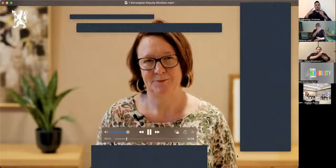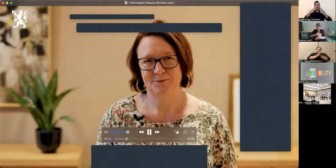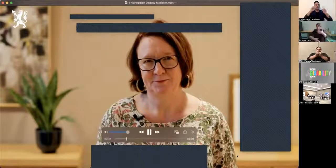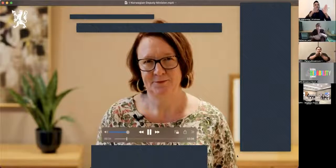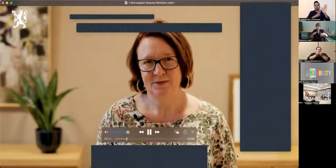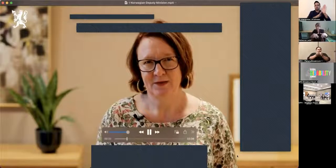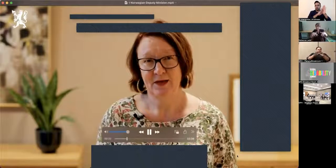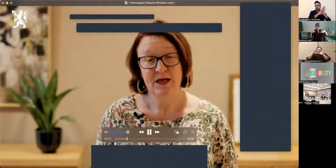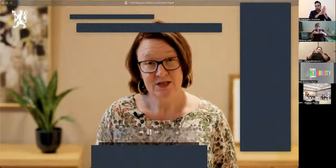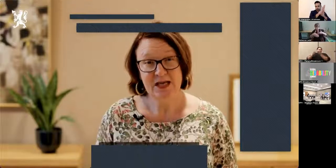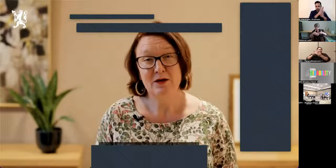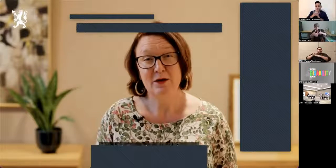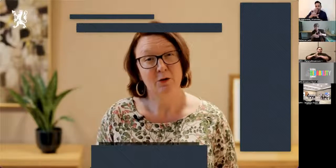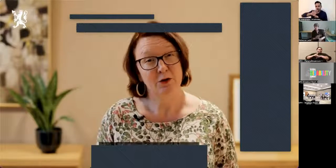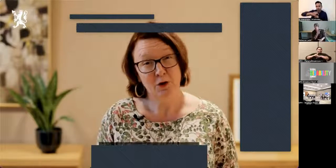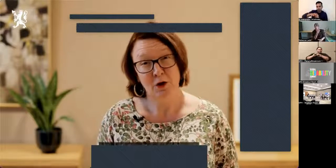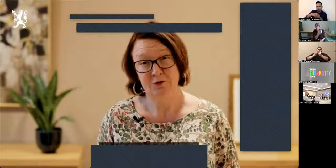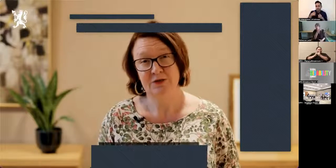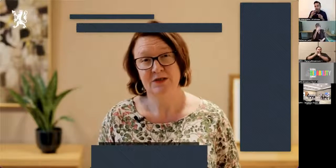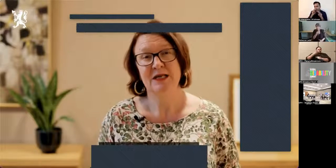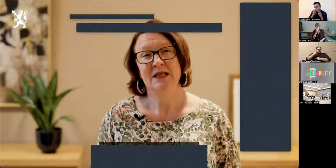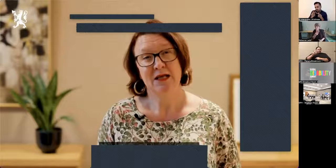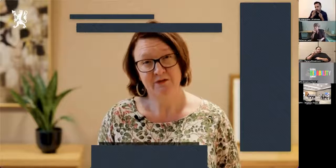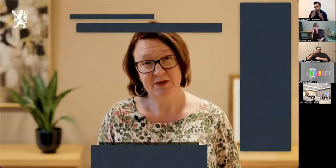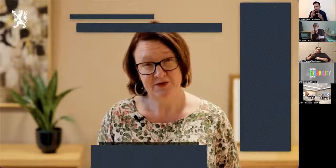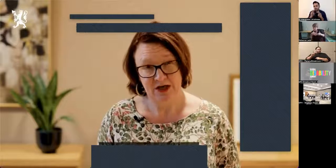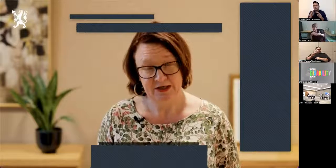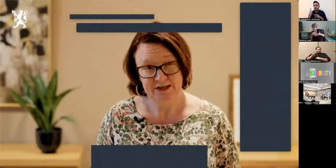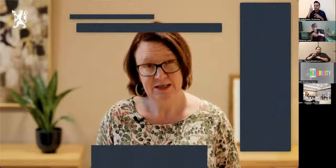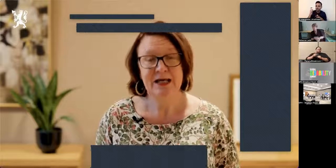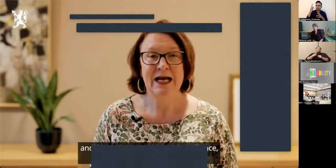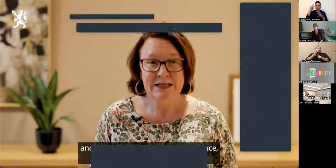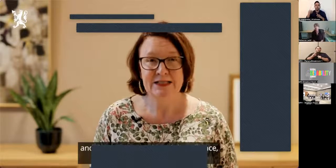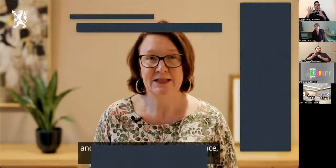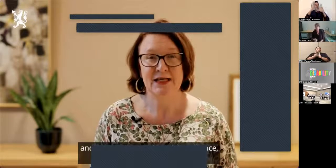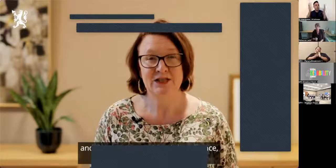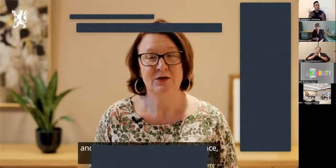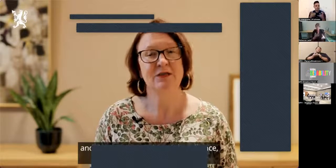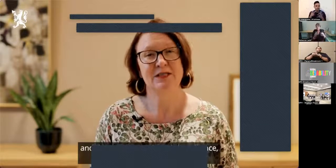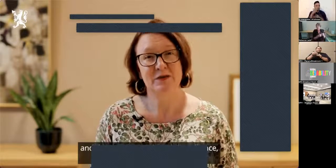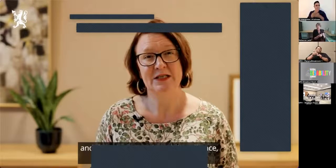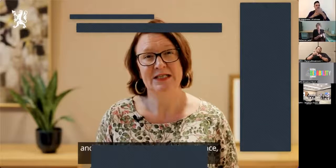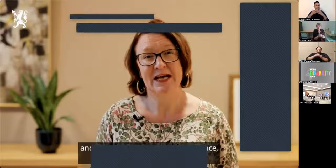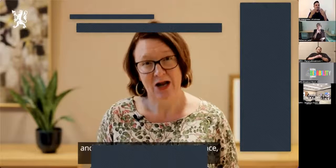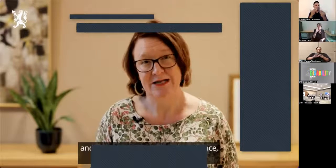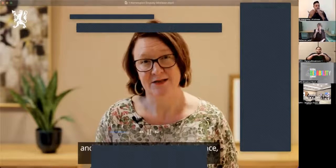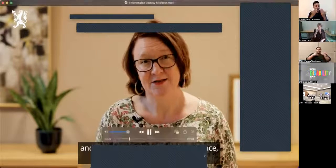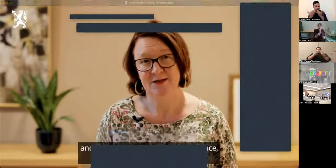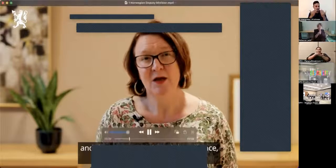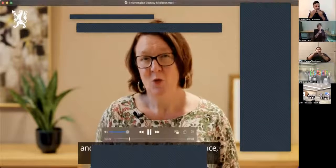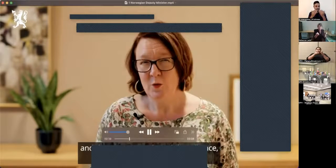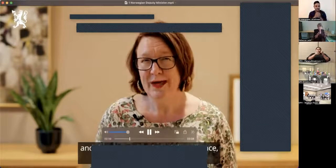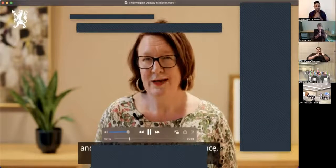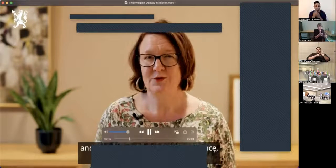now. Together with our co-hosts, the Government of Ghana and the International Disability